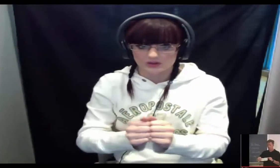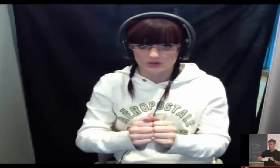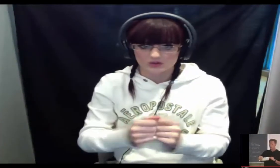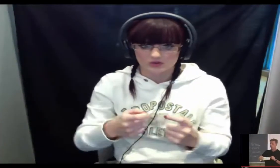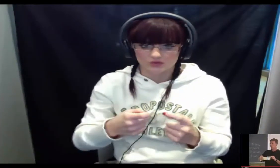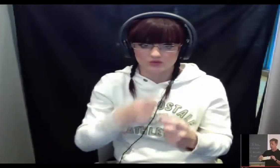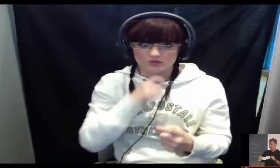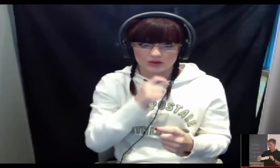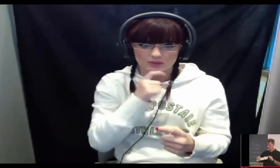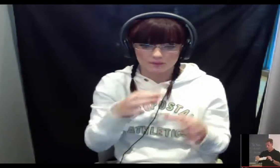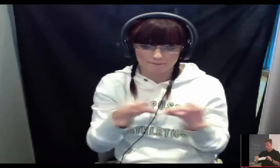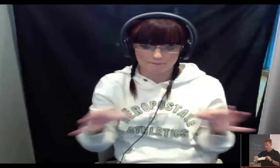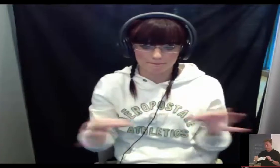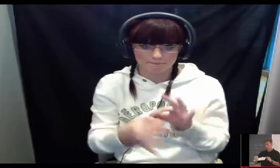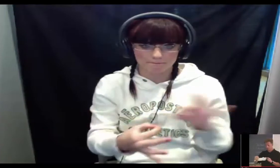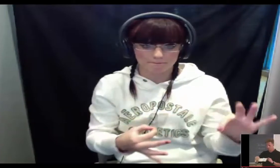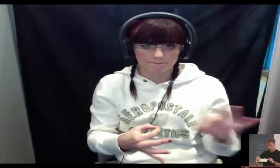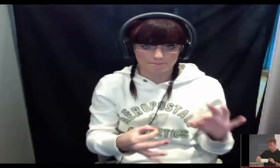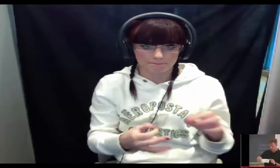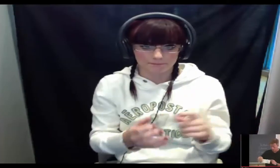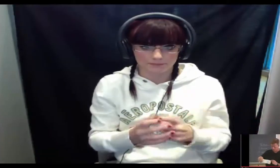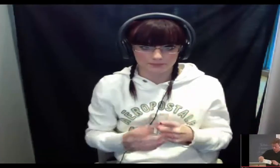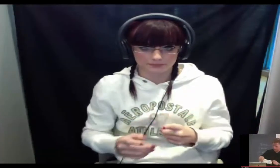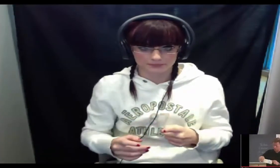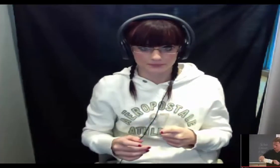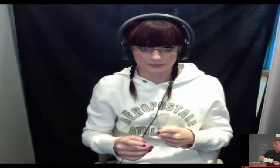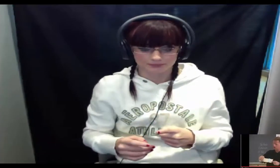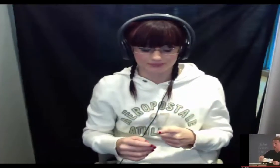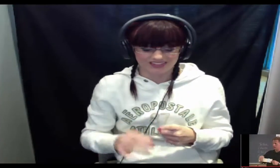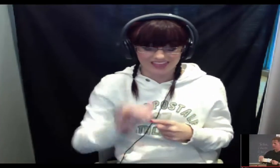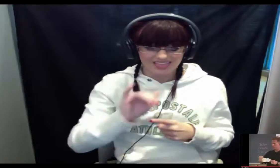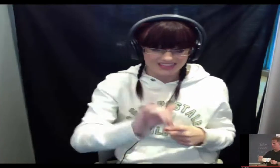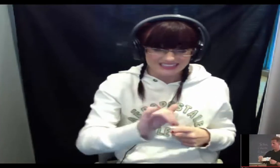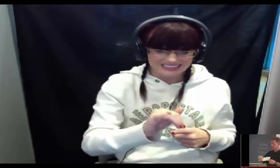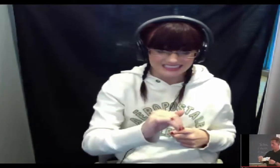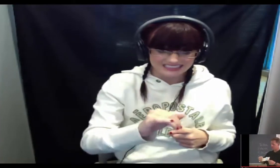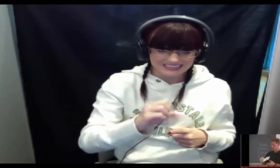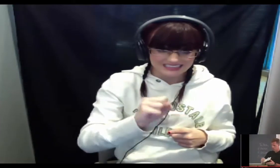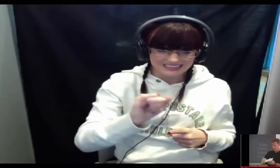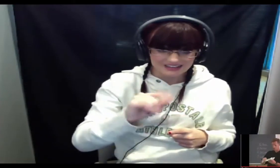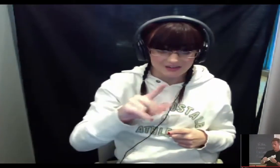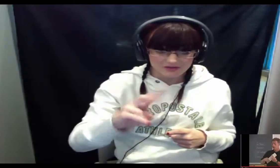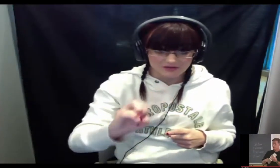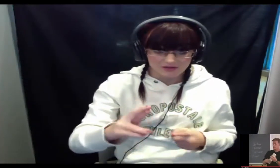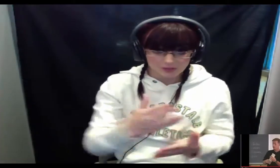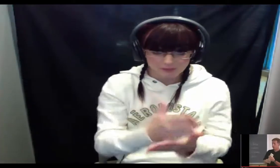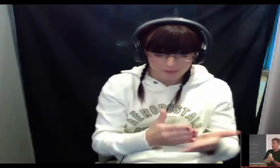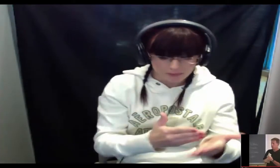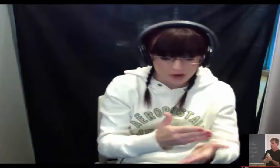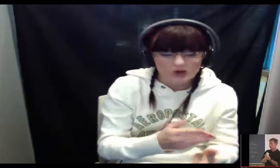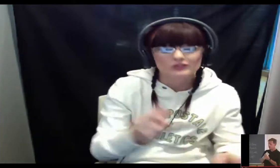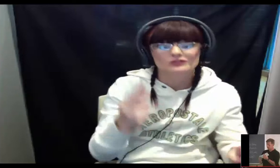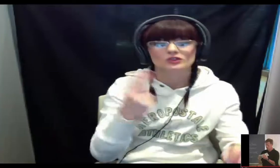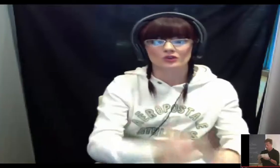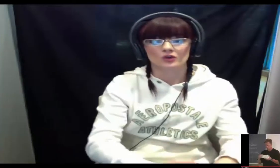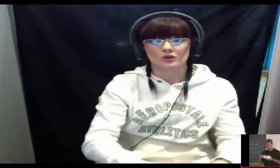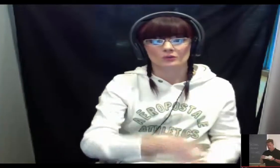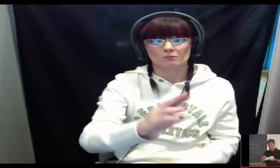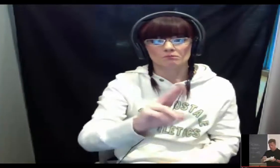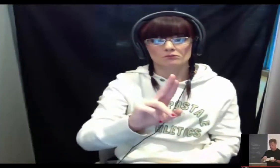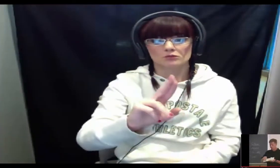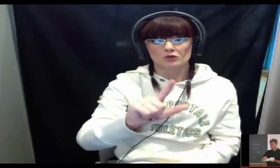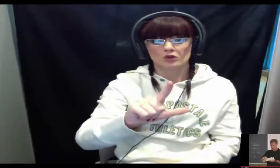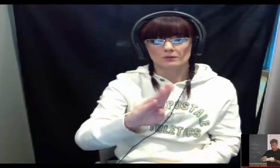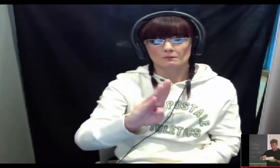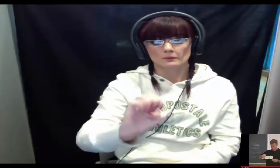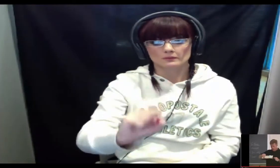These are called the bulbs of the thermometer, the silver parts down here on the bottom. What they do to measure relative humidity is they take